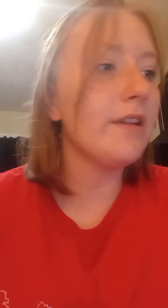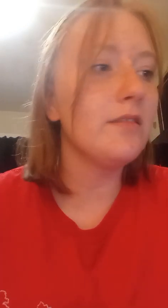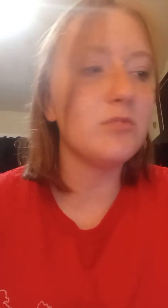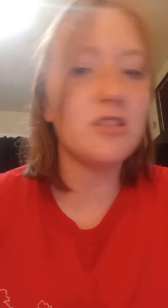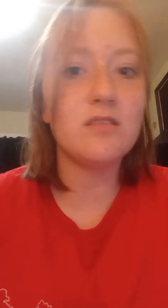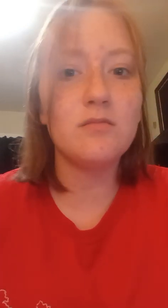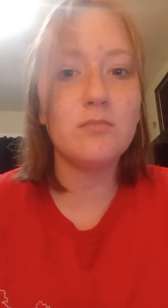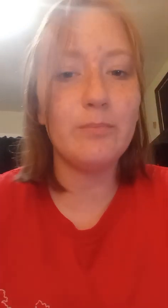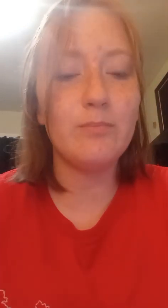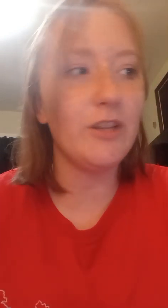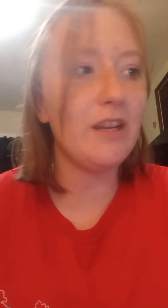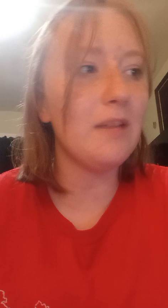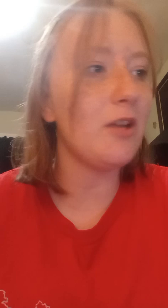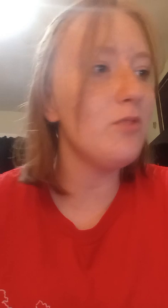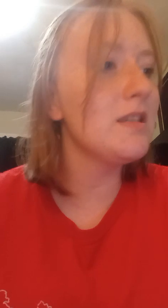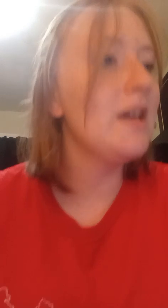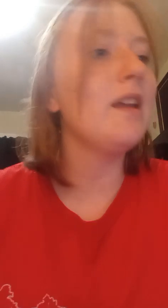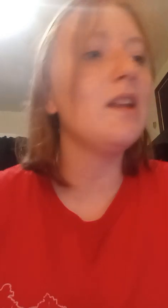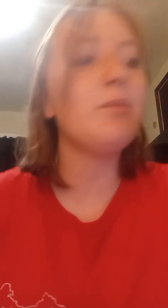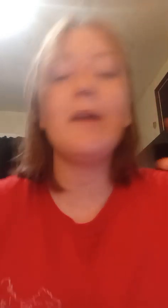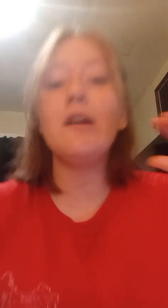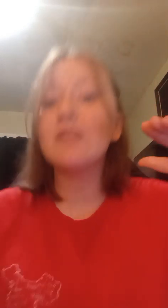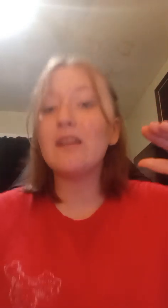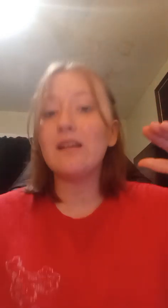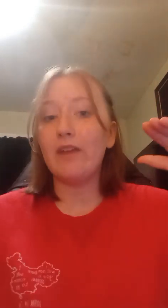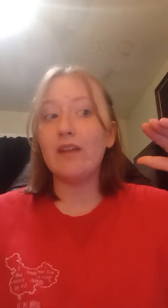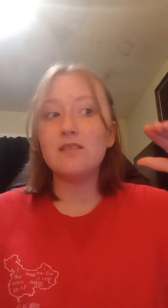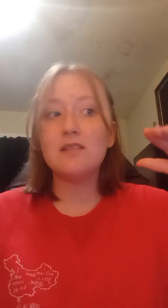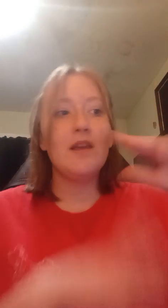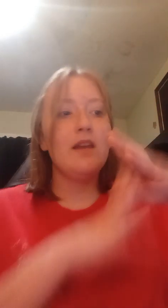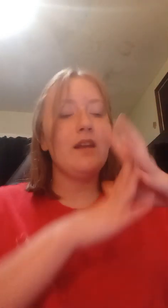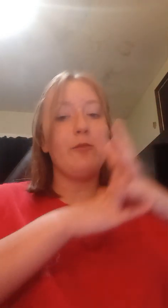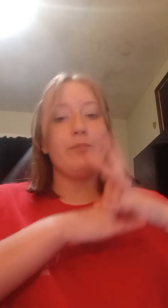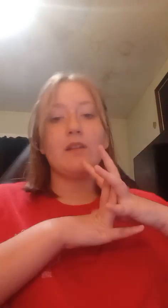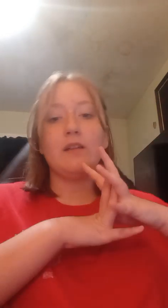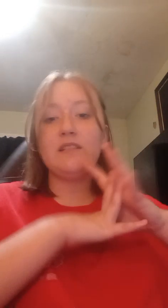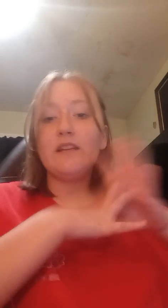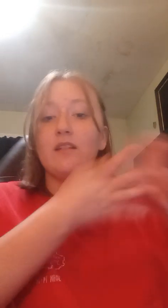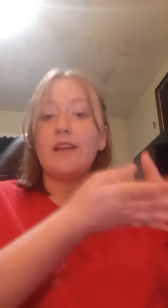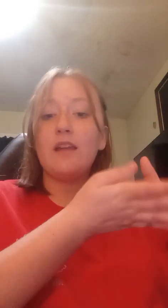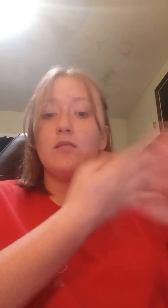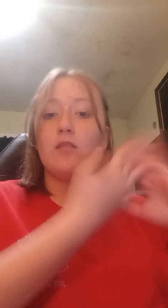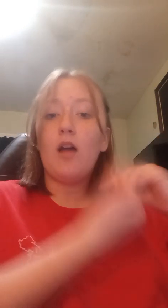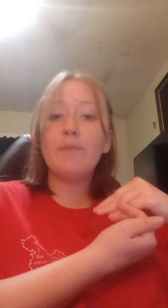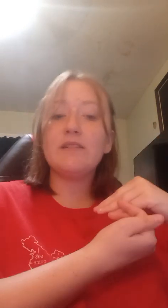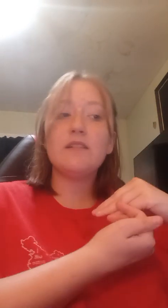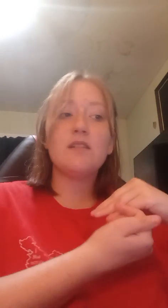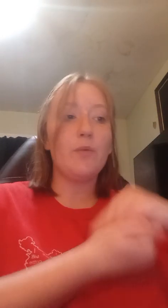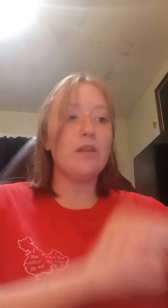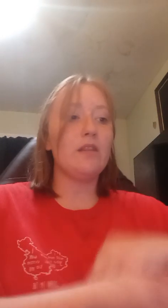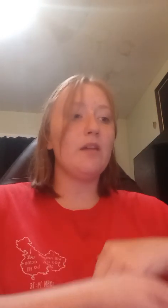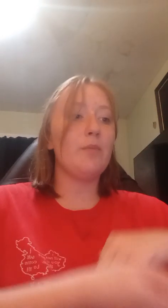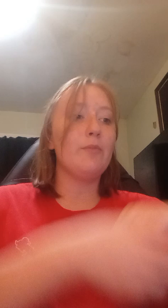just looking at my notes, and they prepare everything in advance. Now, let's think again opposite. So we think people who doesn't